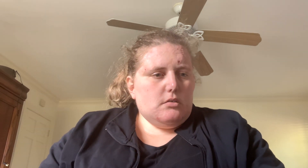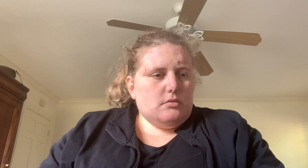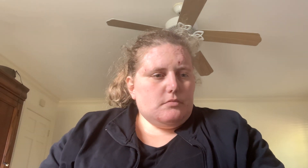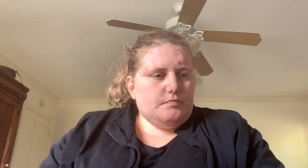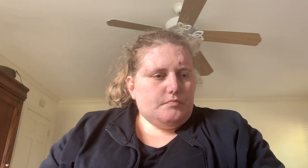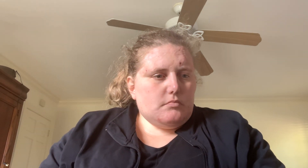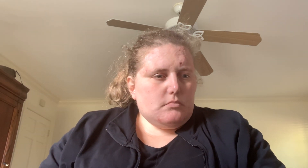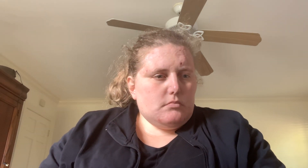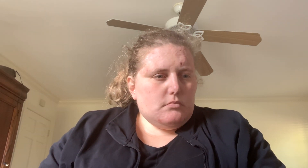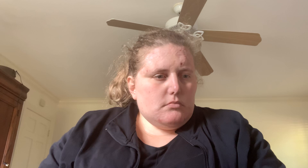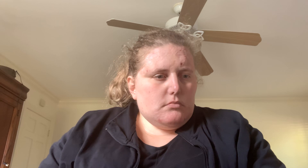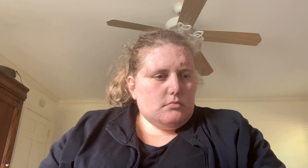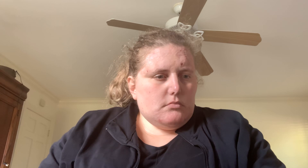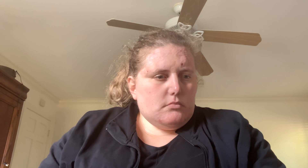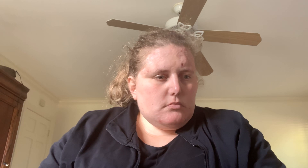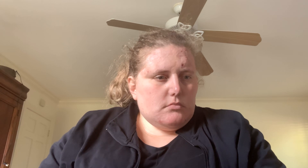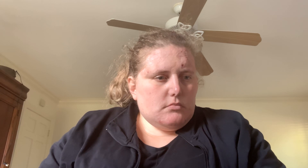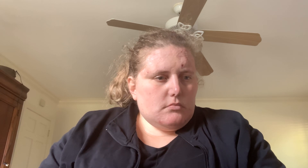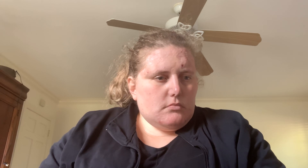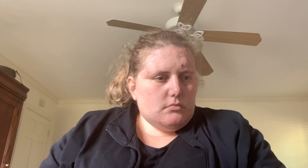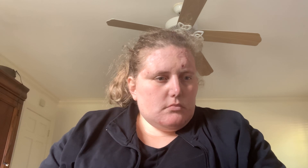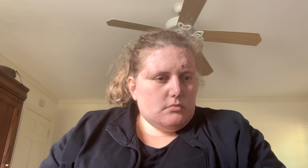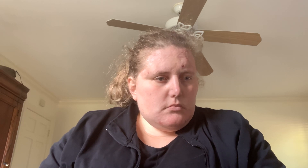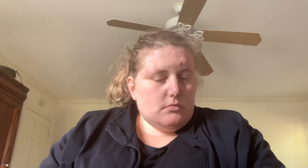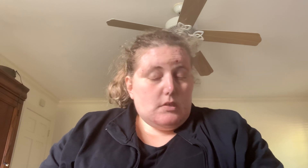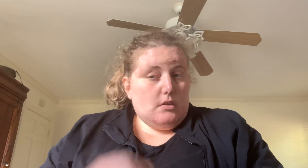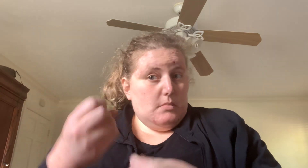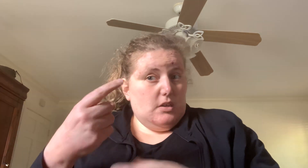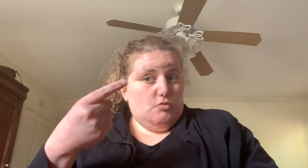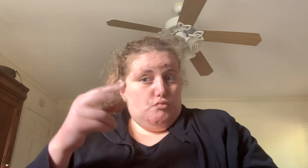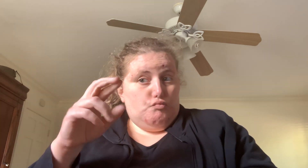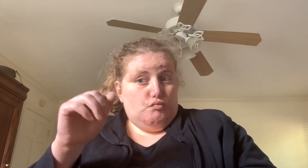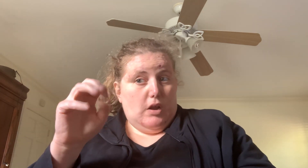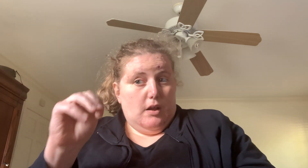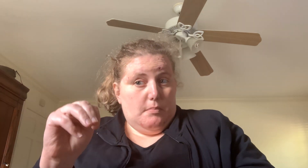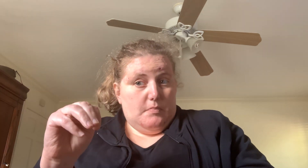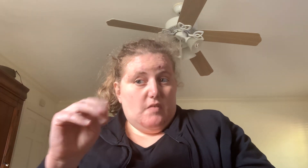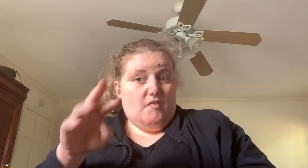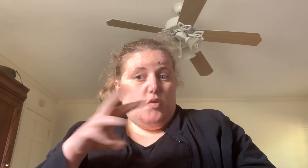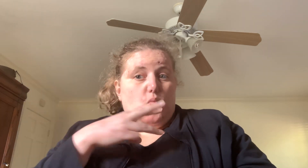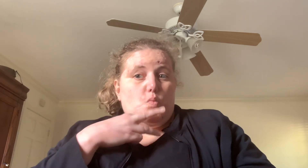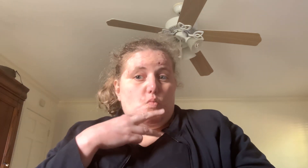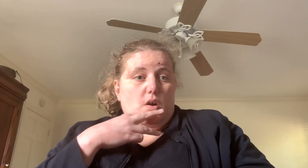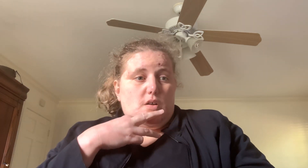how many grams of water this many moles of oxygen is going to produce, and I completely